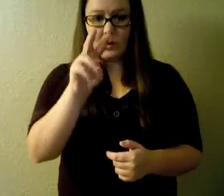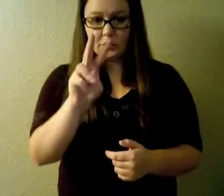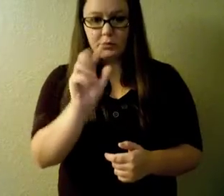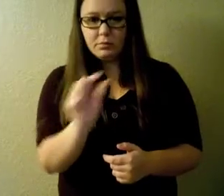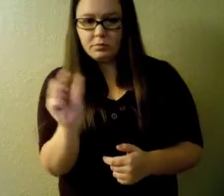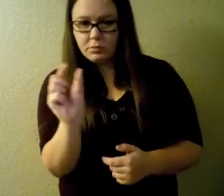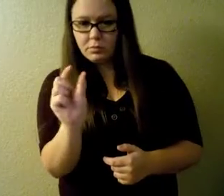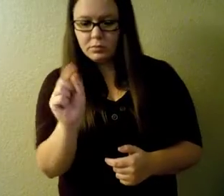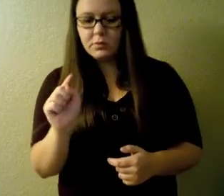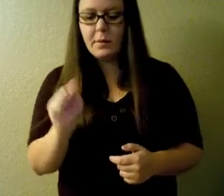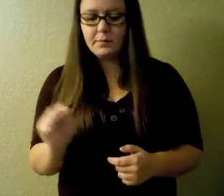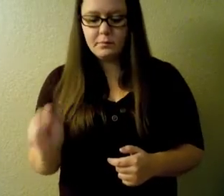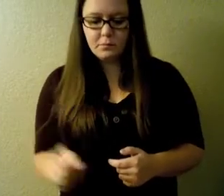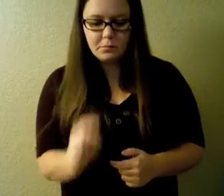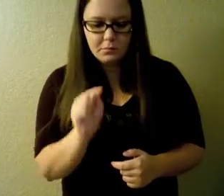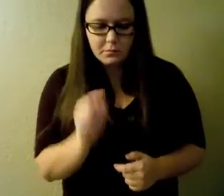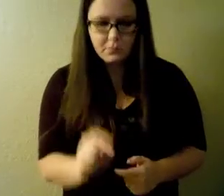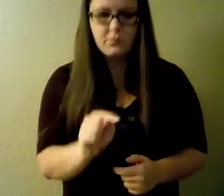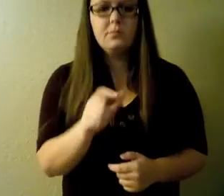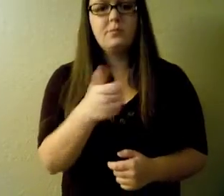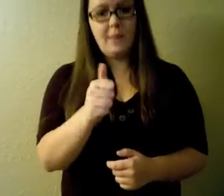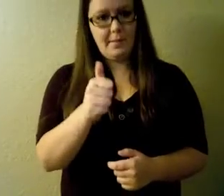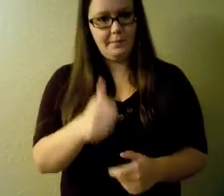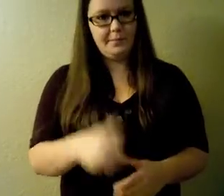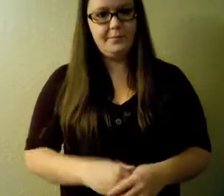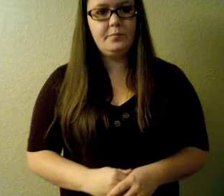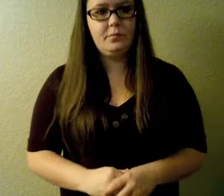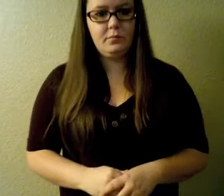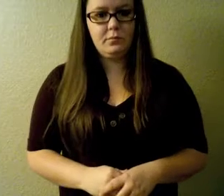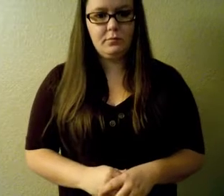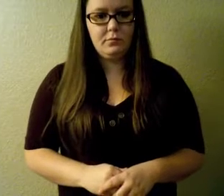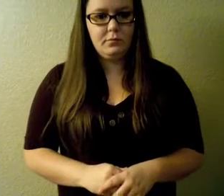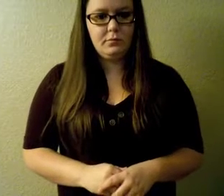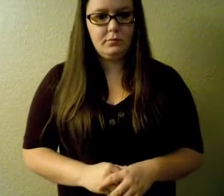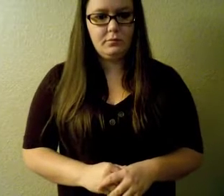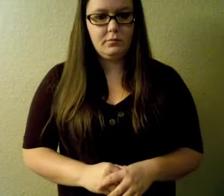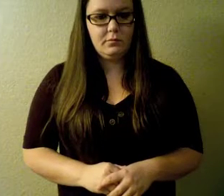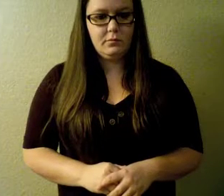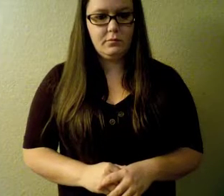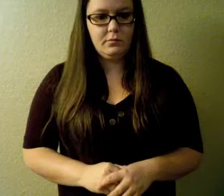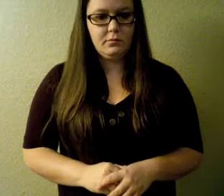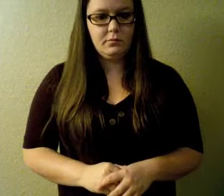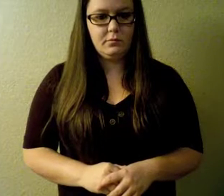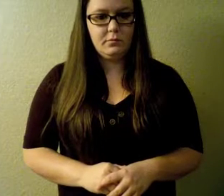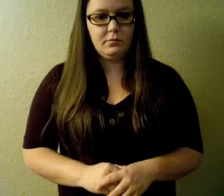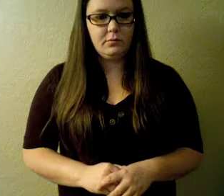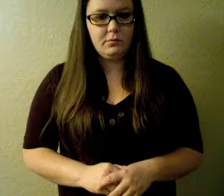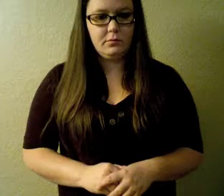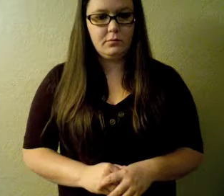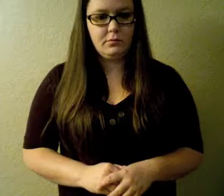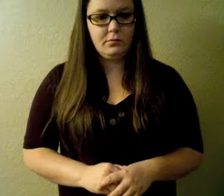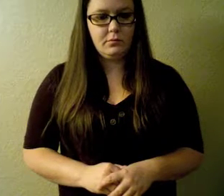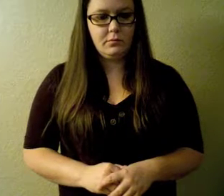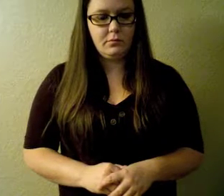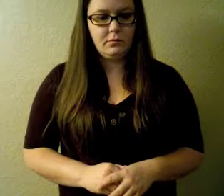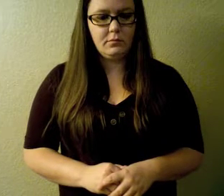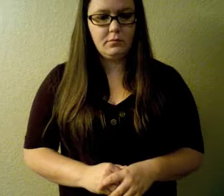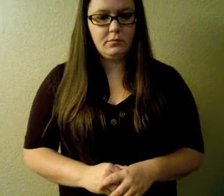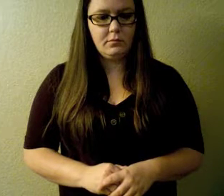10. Let's try a couple more. They don't really get any harder than that. The multiplication gets a little harder, but you do the same thing every